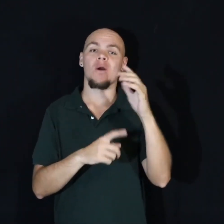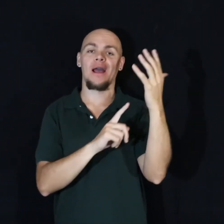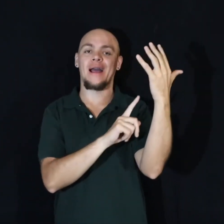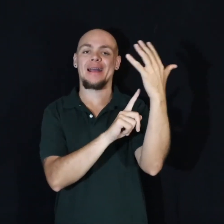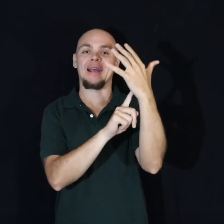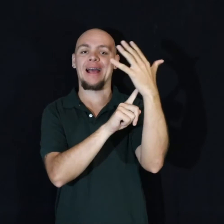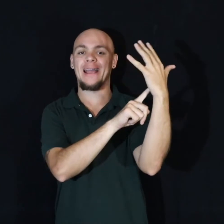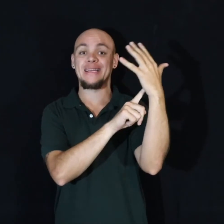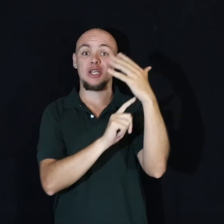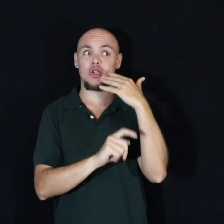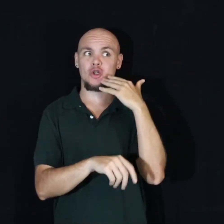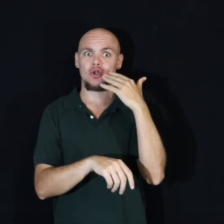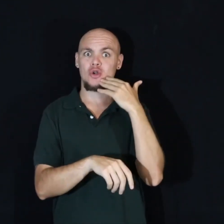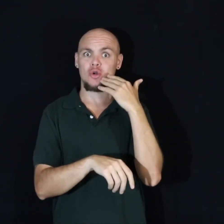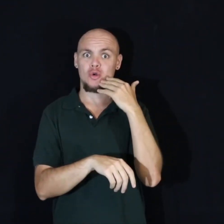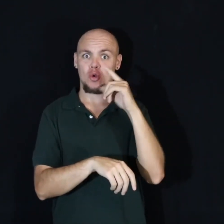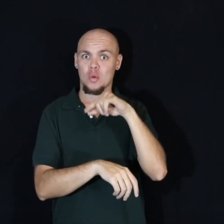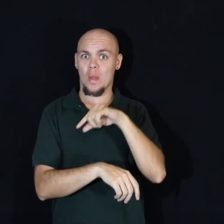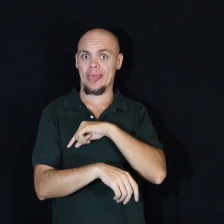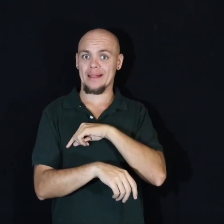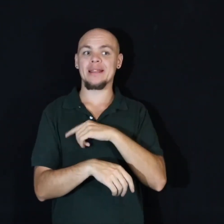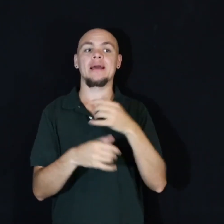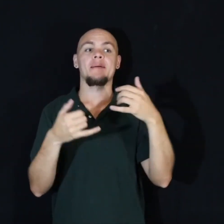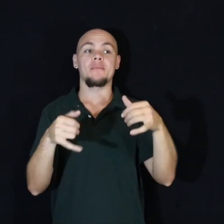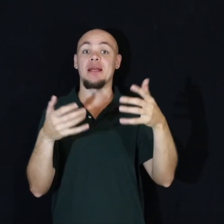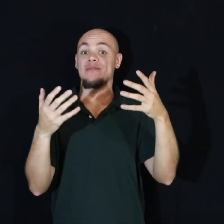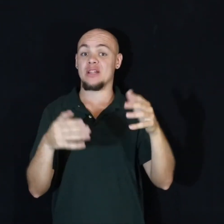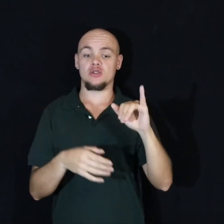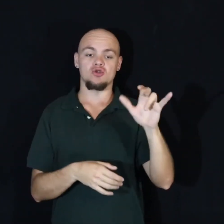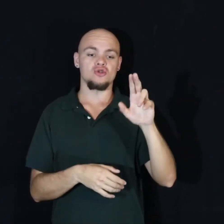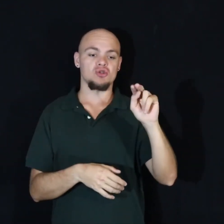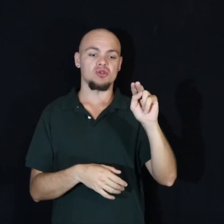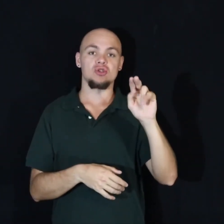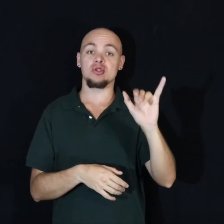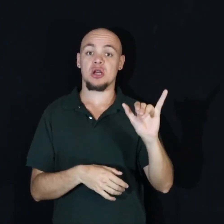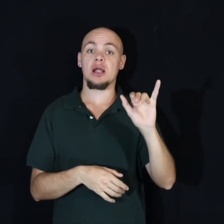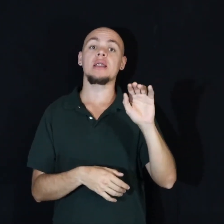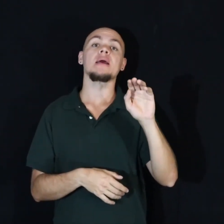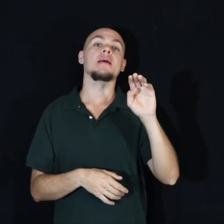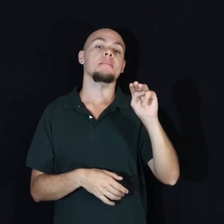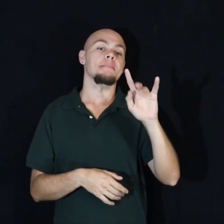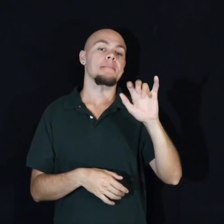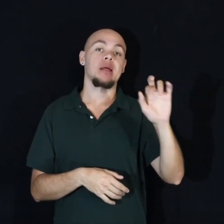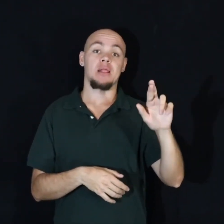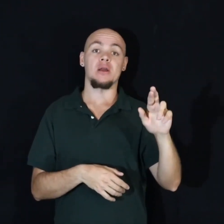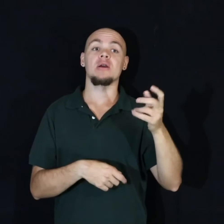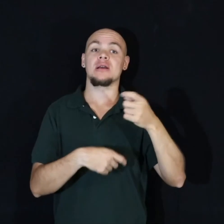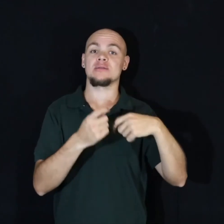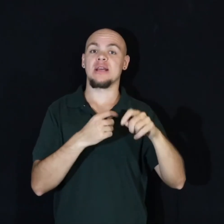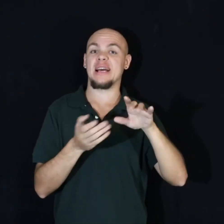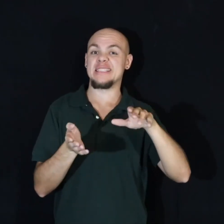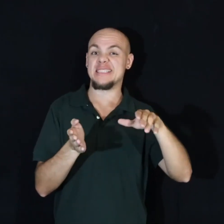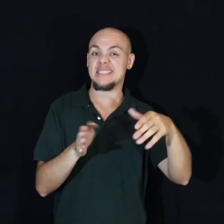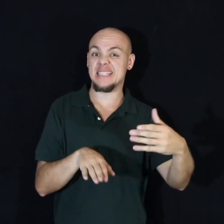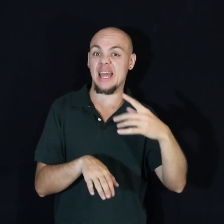repair, and when he played out, Johnny Miller bought in for a dead rat and a string to swing it with, and so